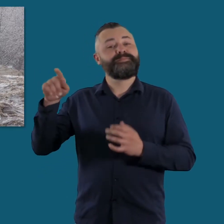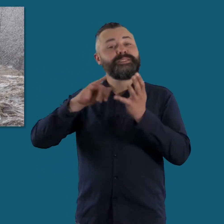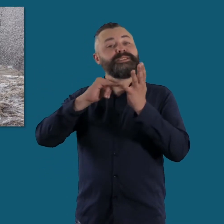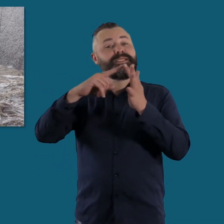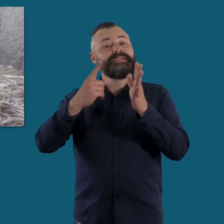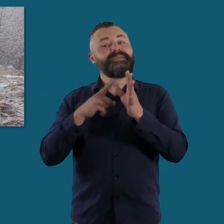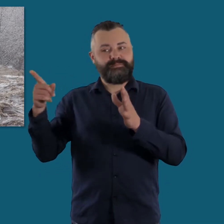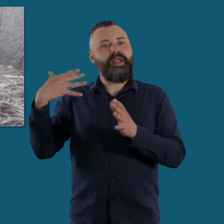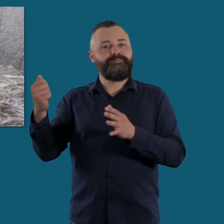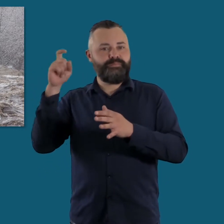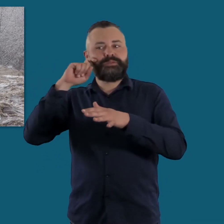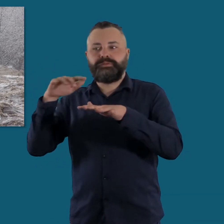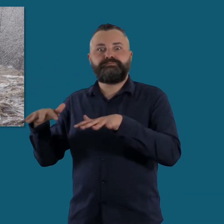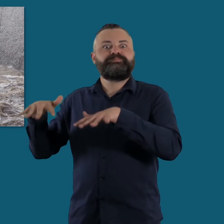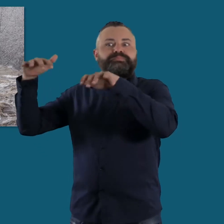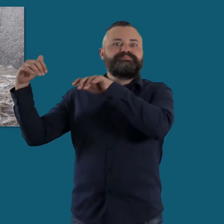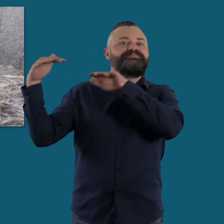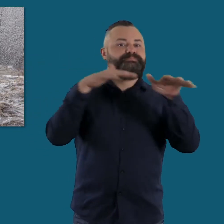There are two types of floods from the sea.